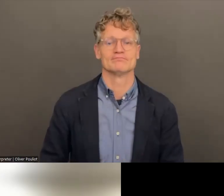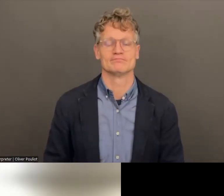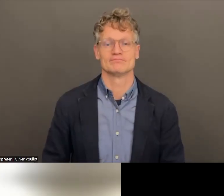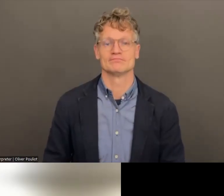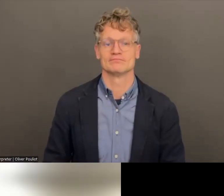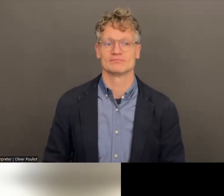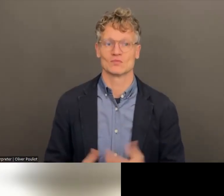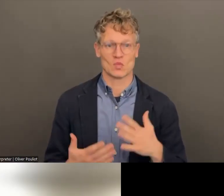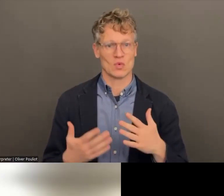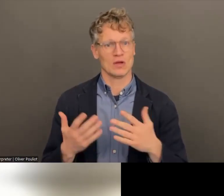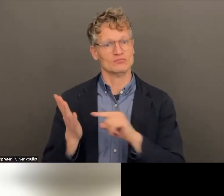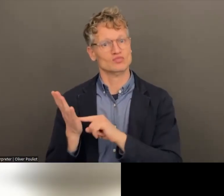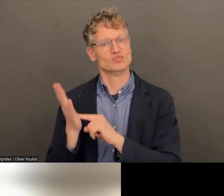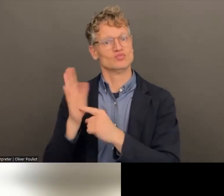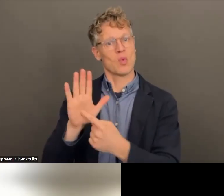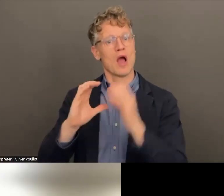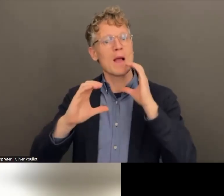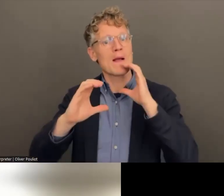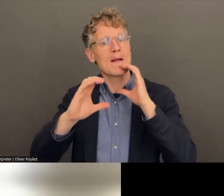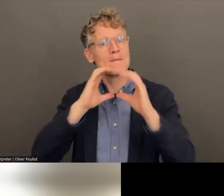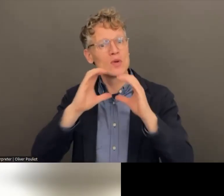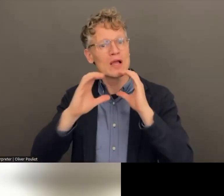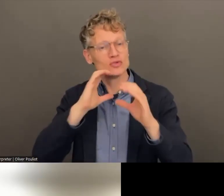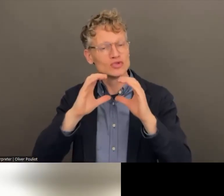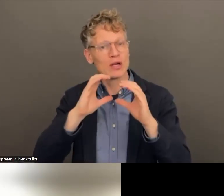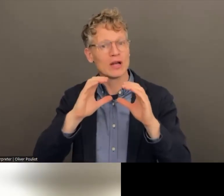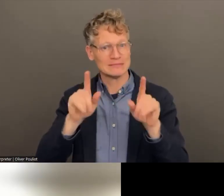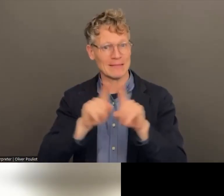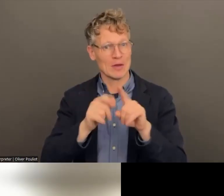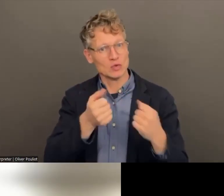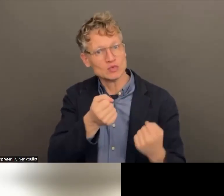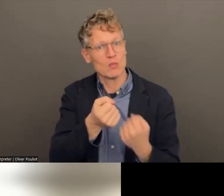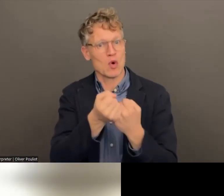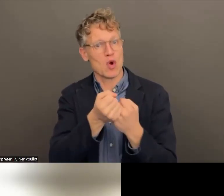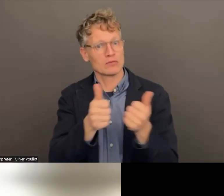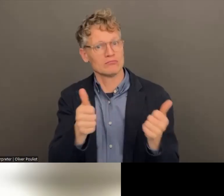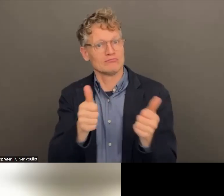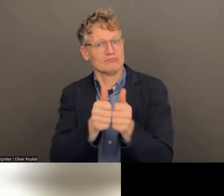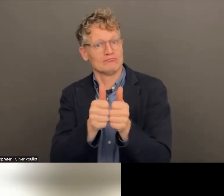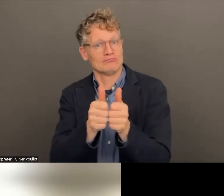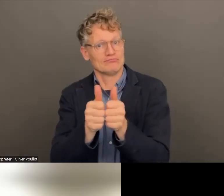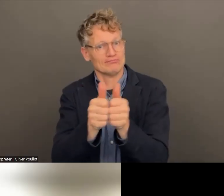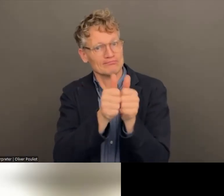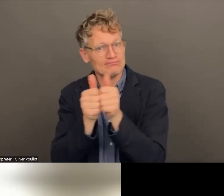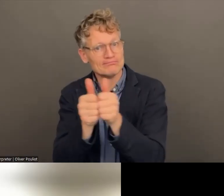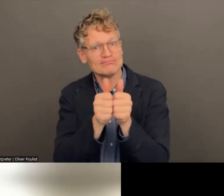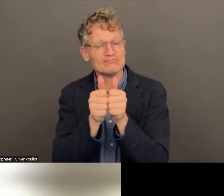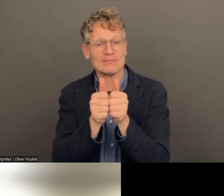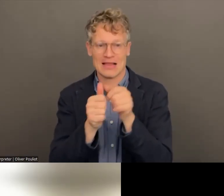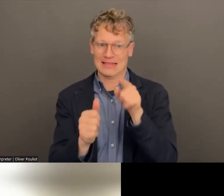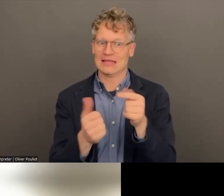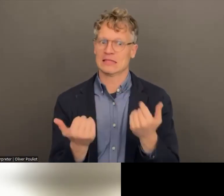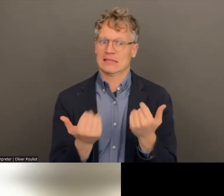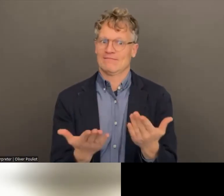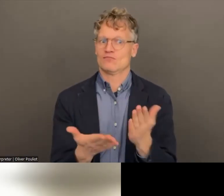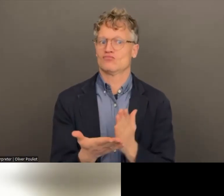communication support, for example, as one-to-one assistance is essential for the realization of rights, but also